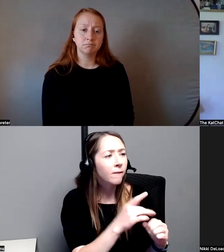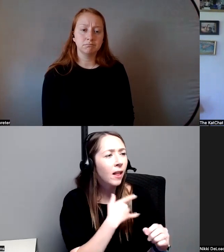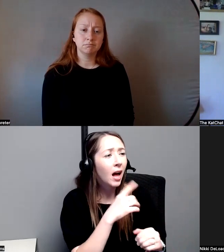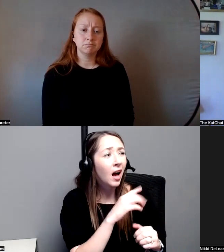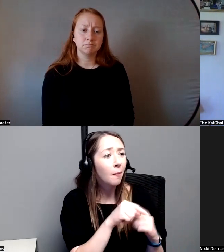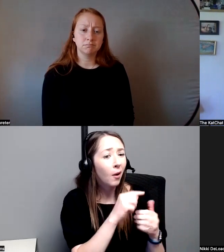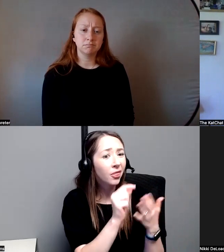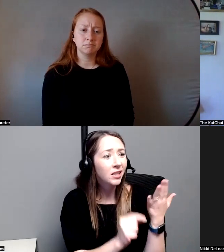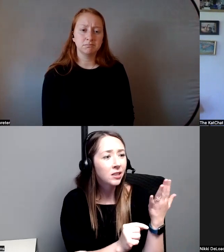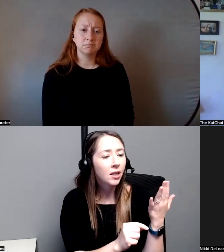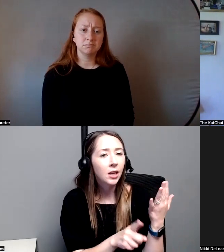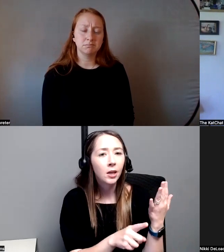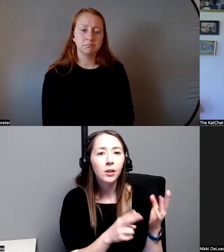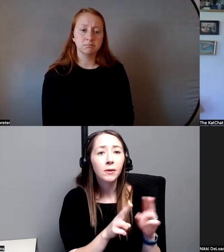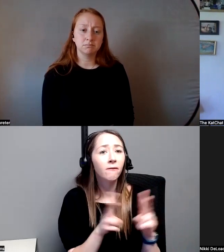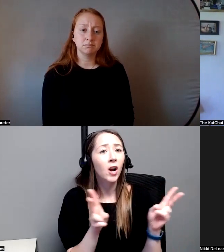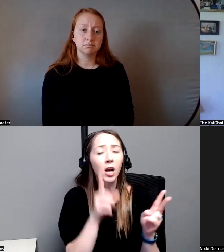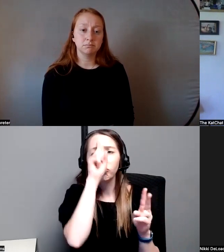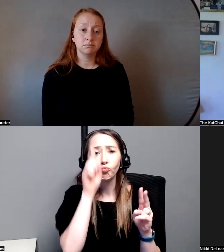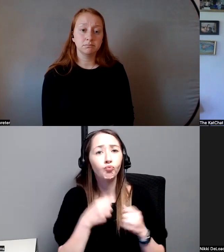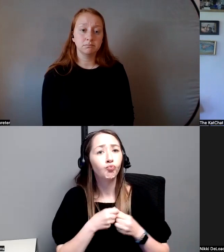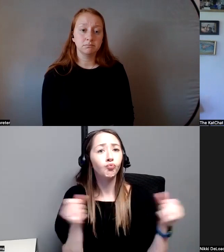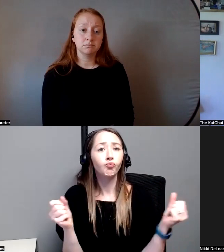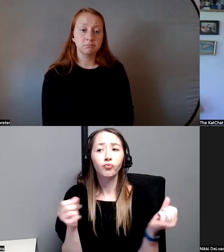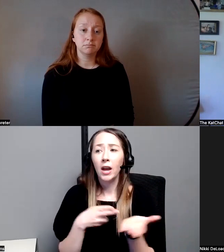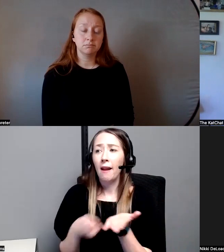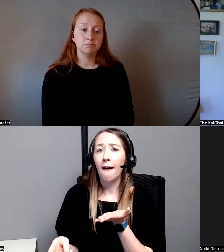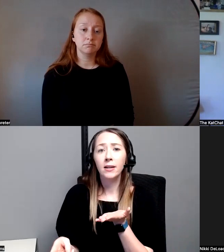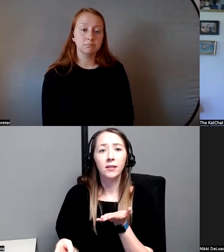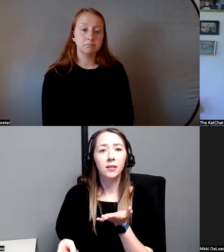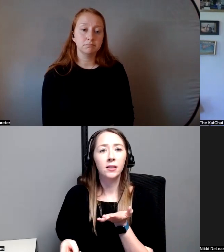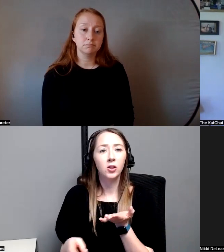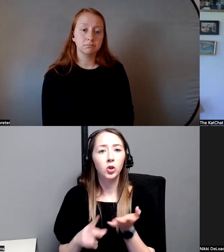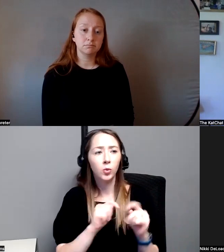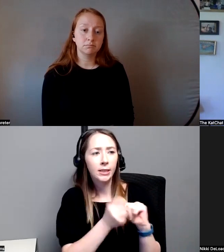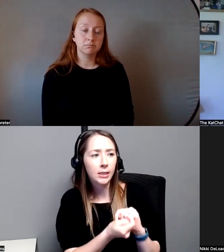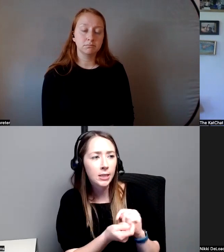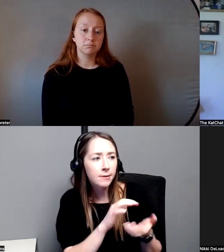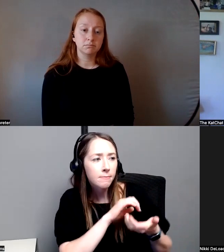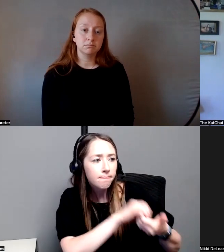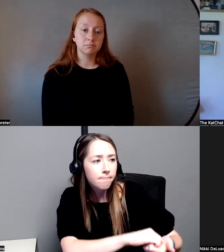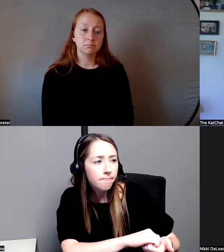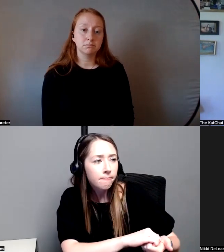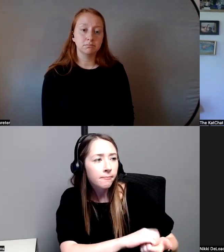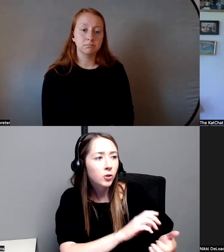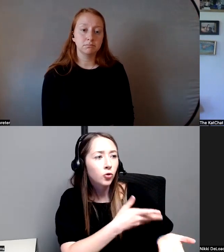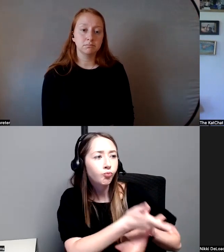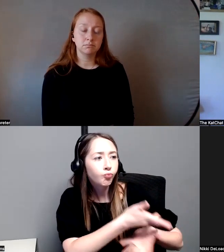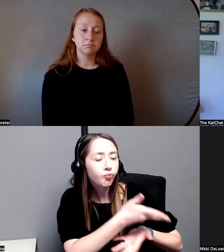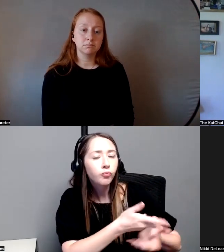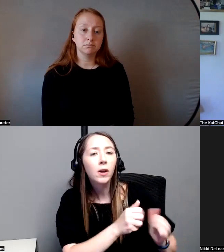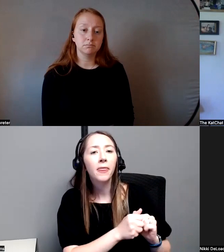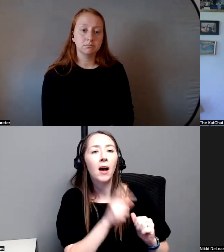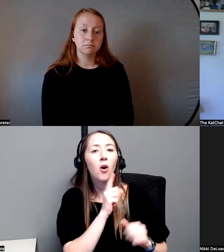feel about this?" And he would just be so honest. And so it was such a team collaboration, that whole